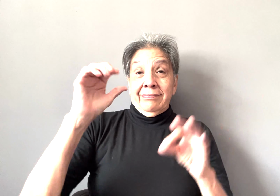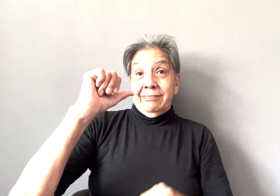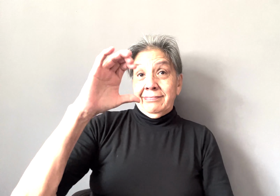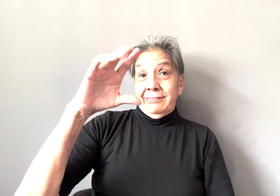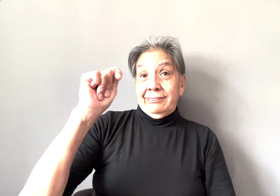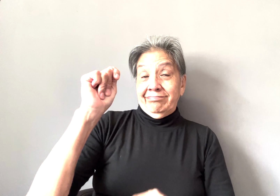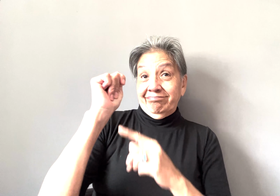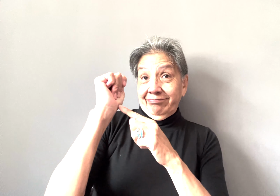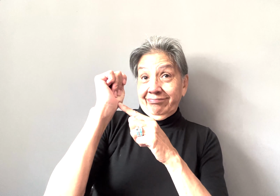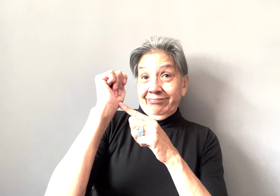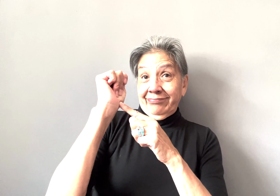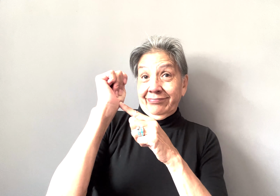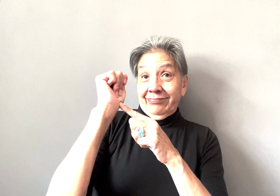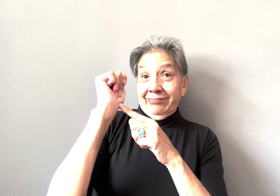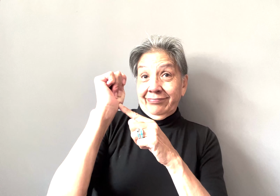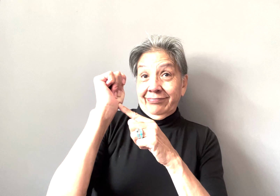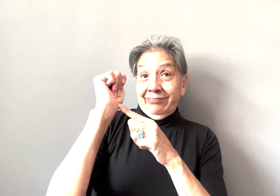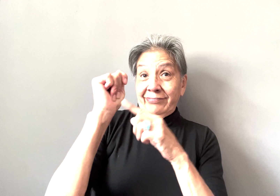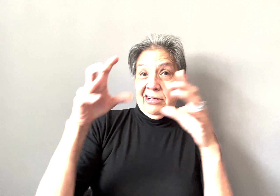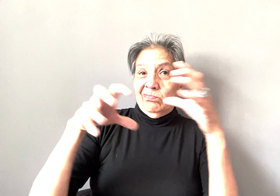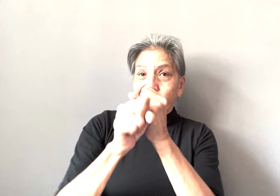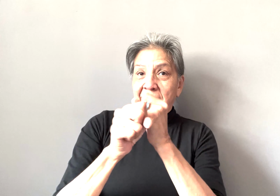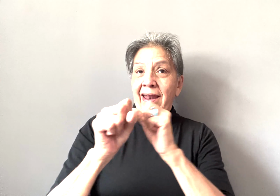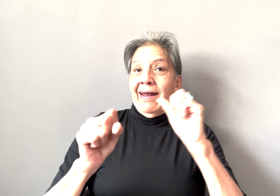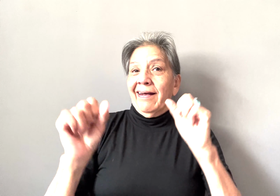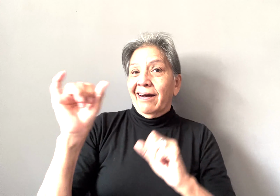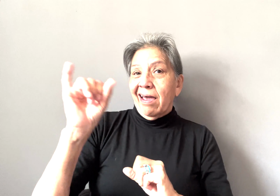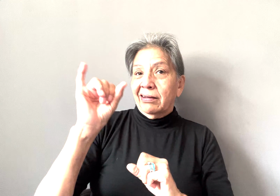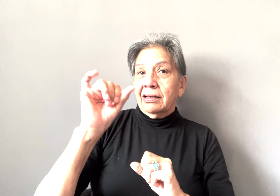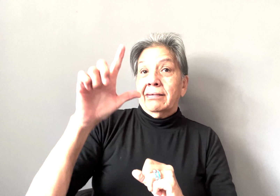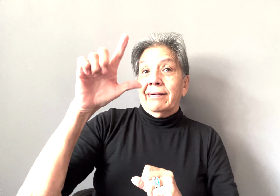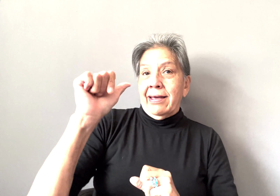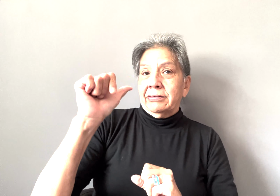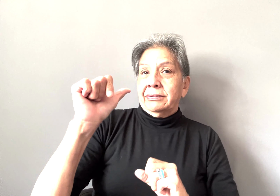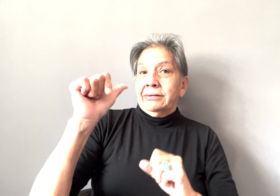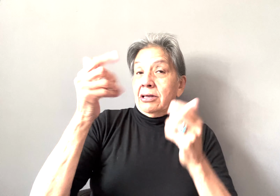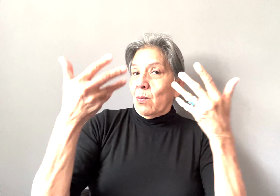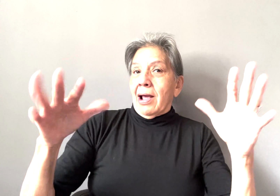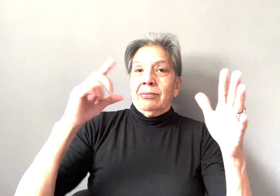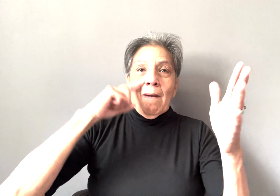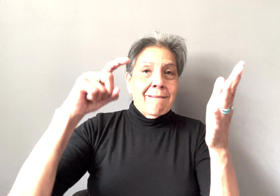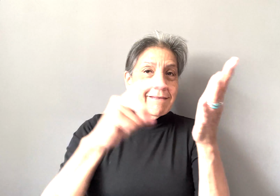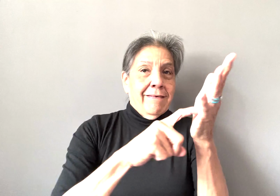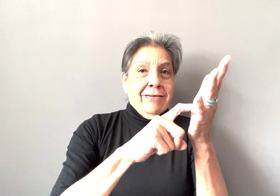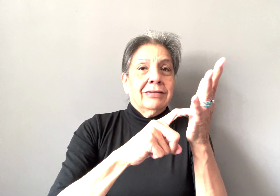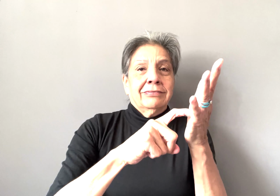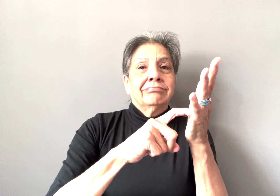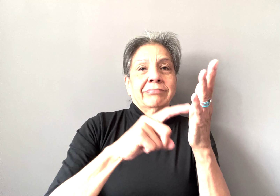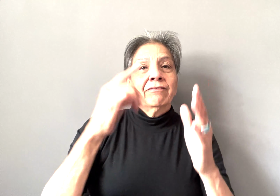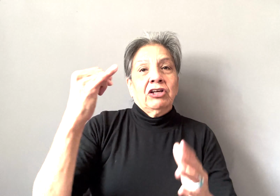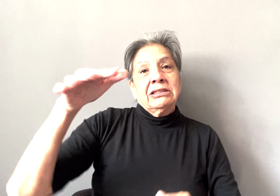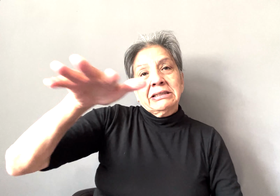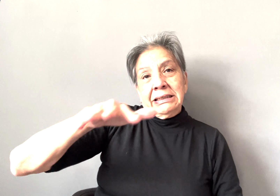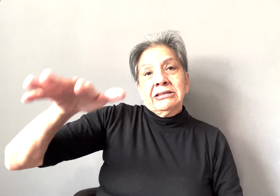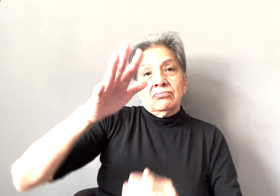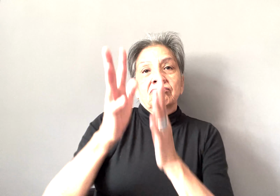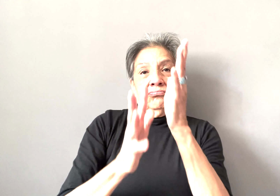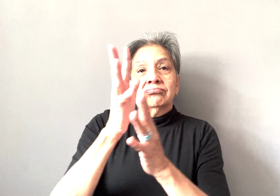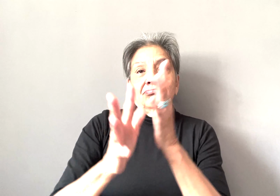First Nations Sign Languages have been acknowledged in Section 5 of the Indigenous Languages Act